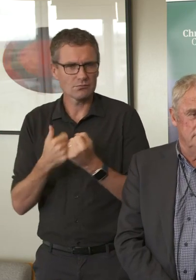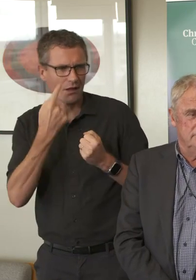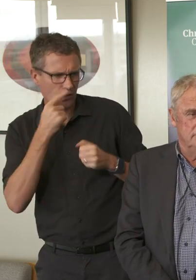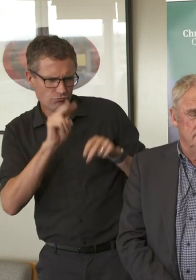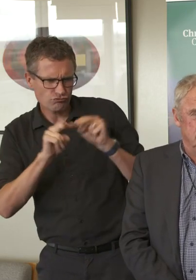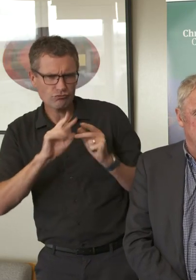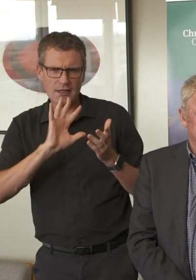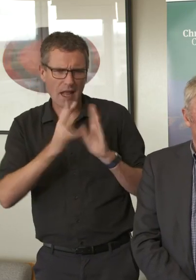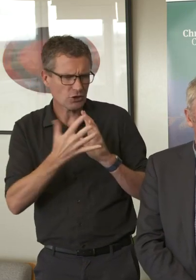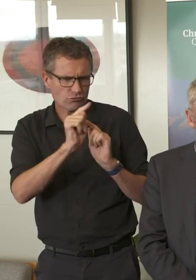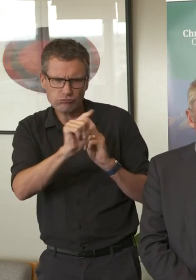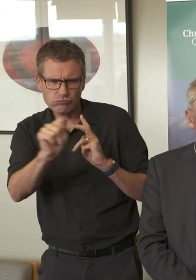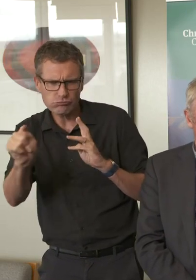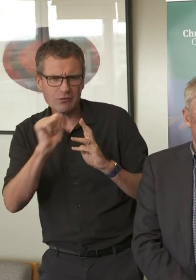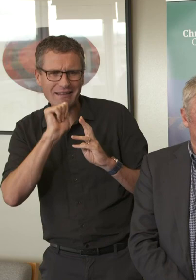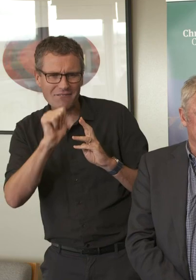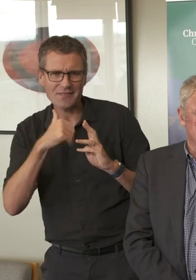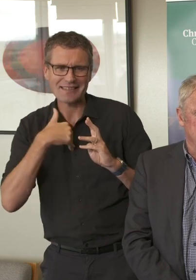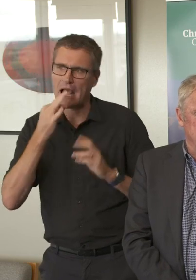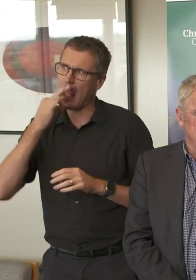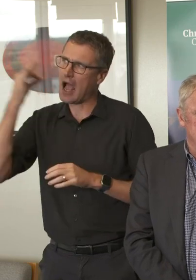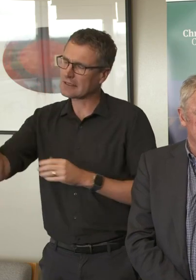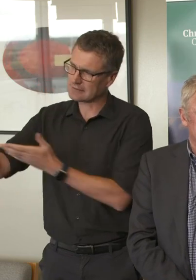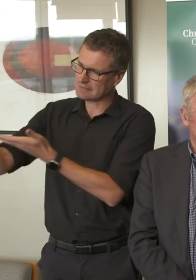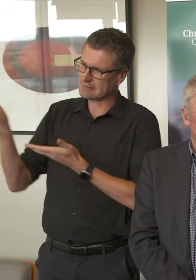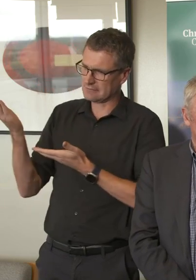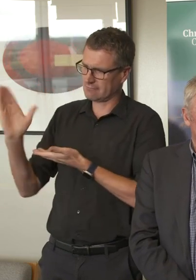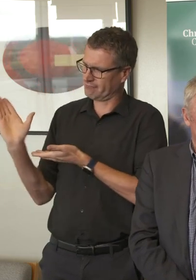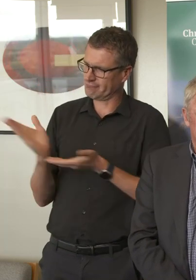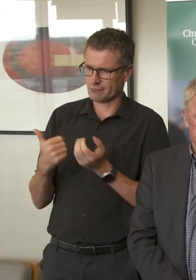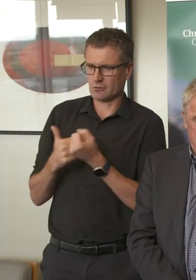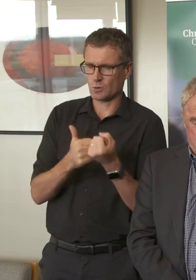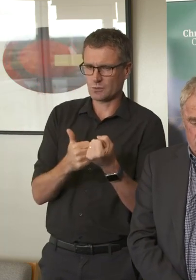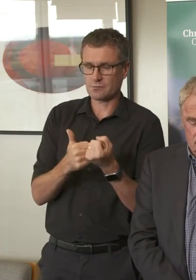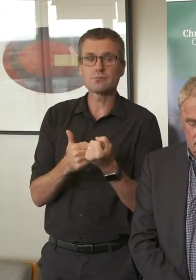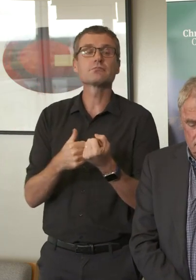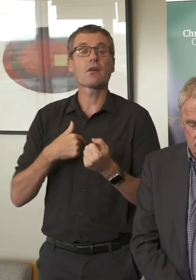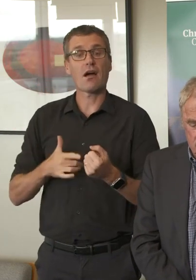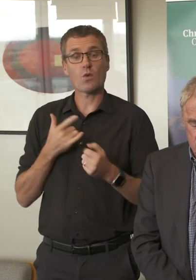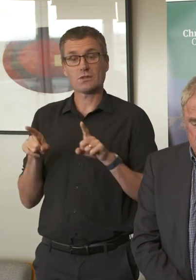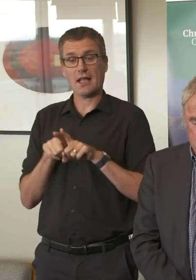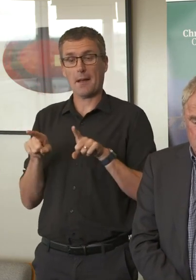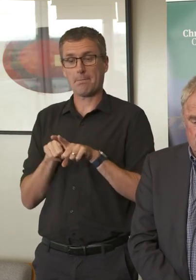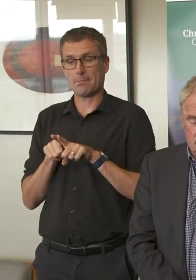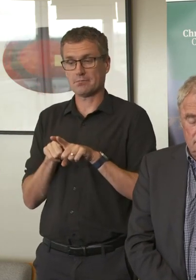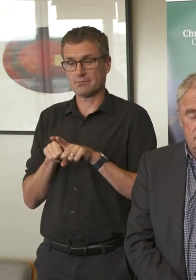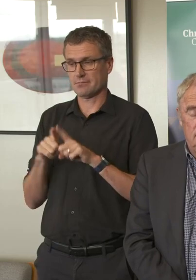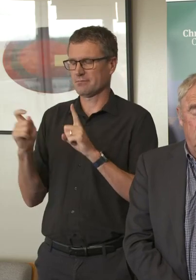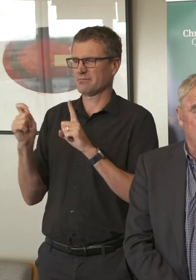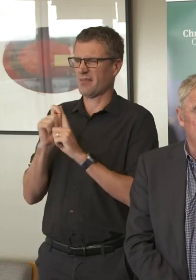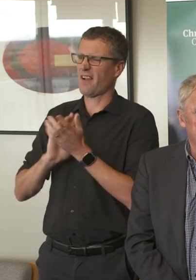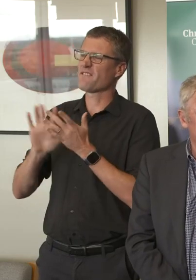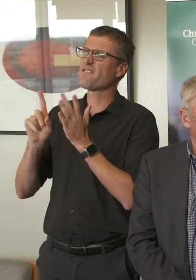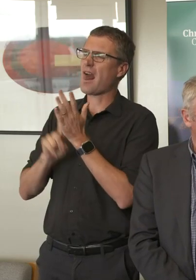or not there's any support required from central government. They'll bring that forward, and I'd expect the same thing with Phil